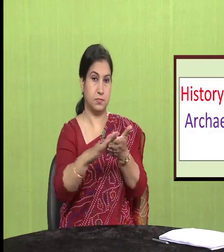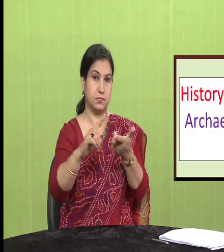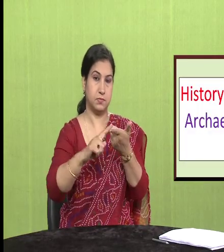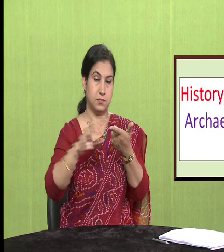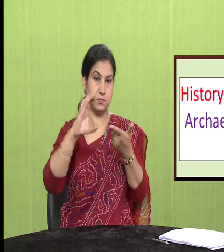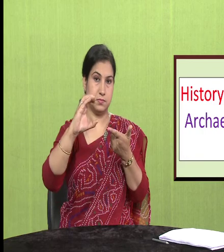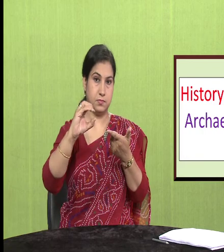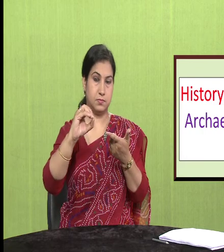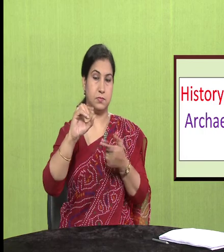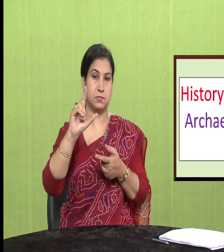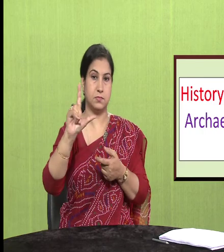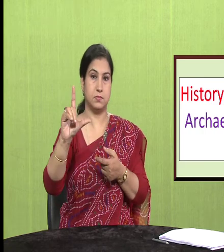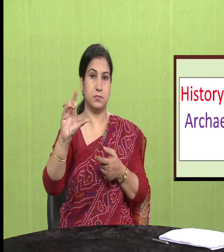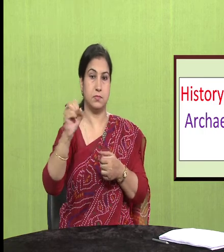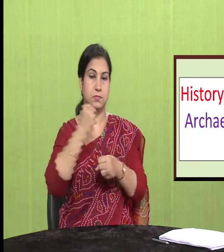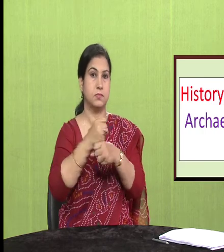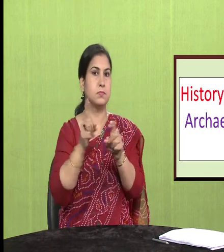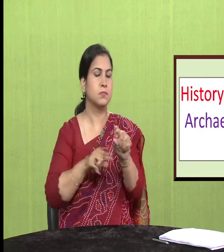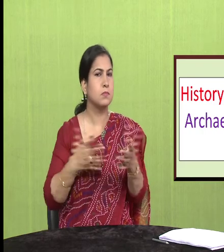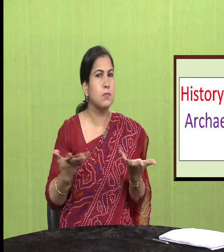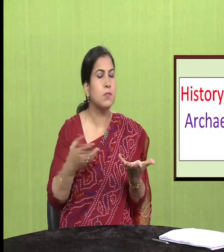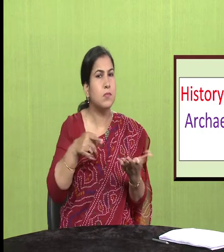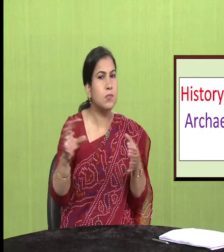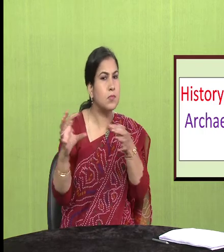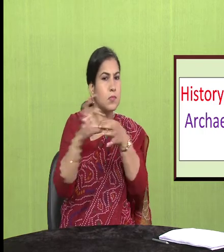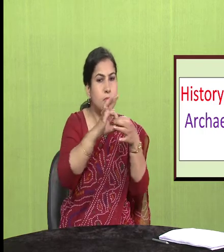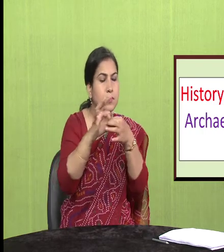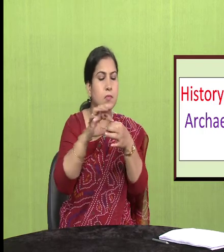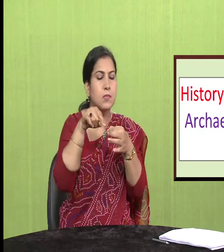is a subject that is related to history.